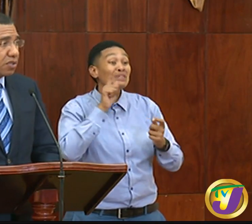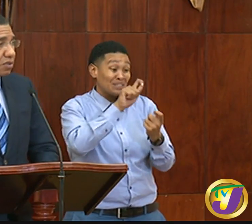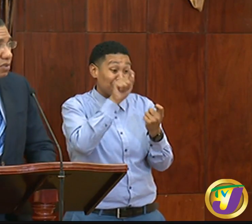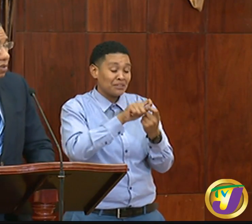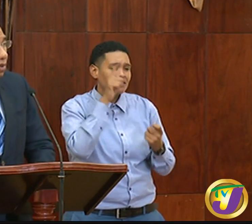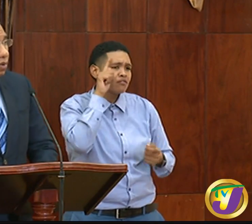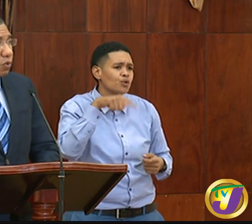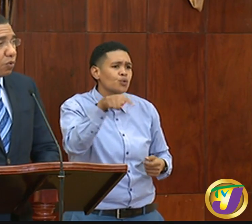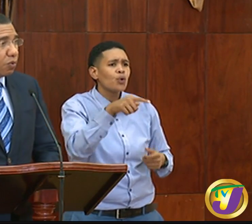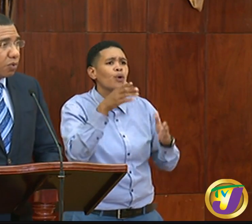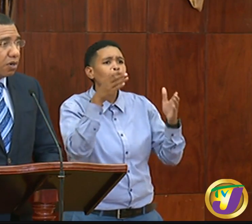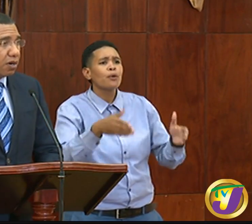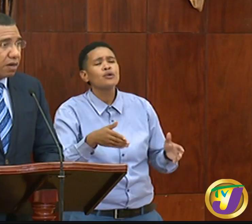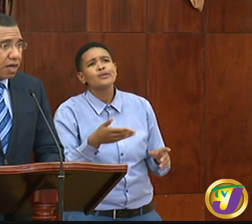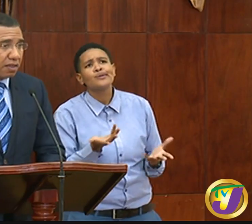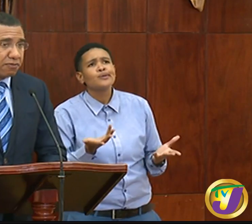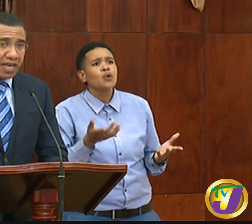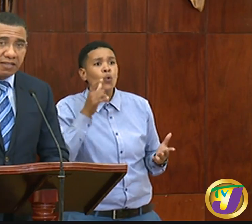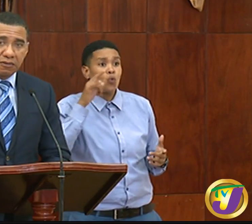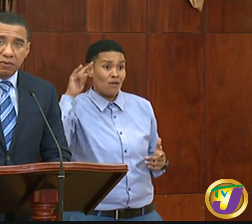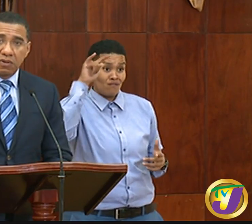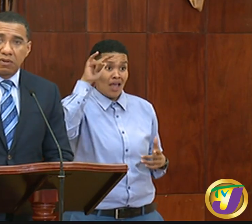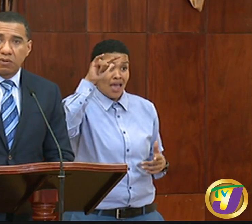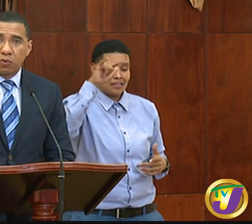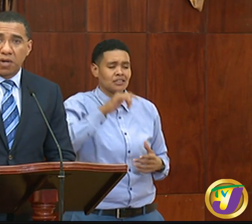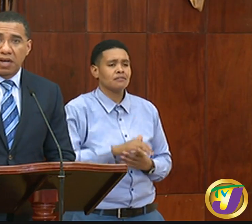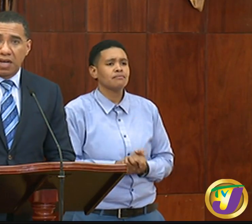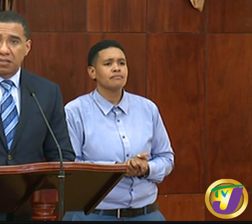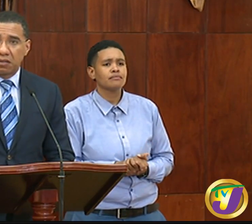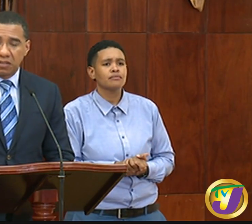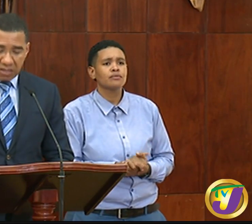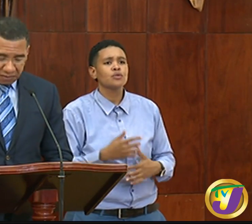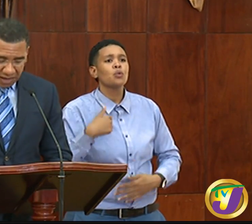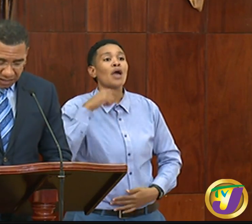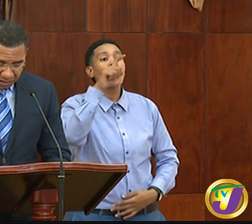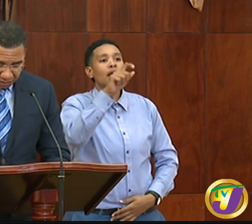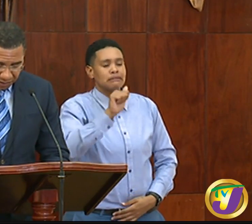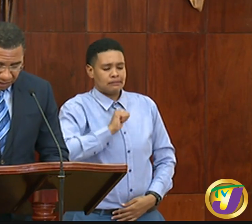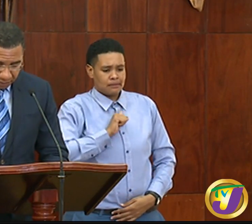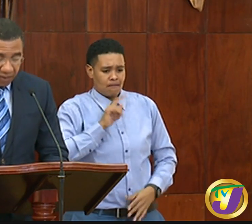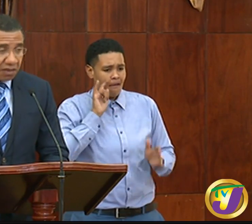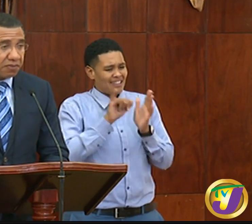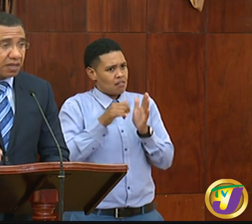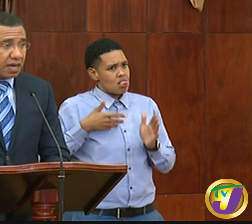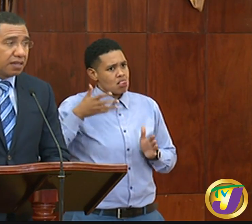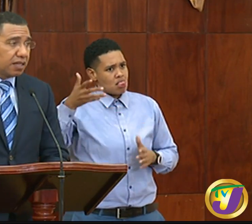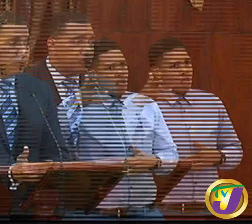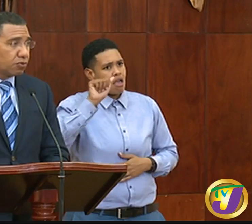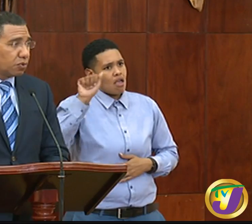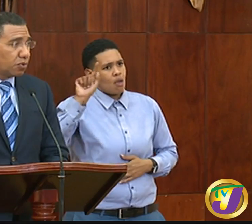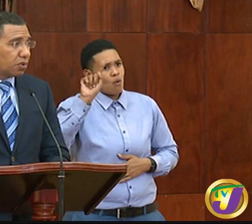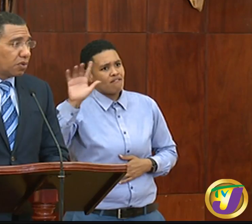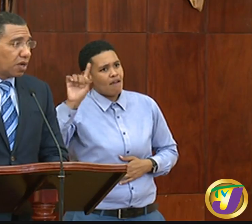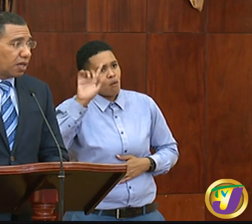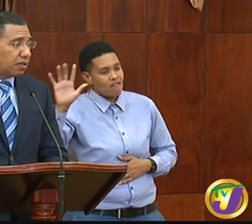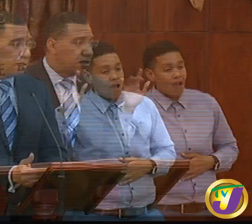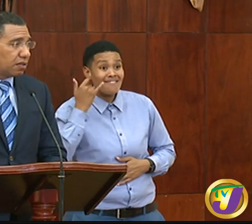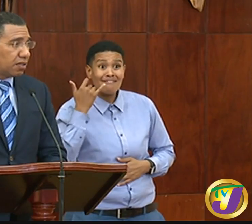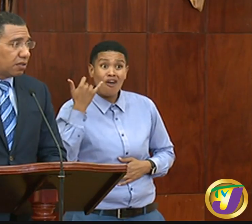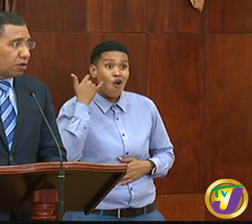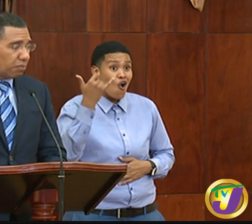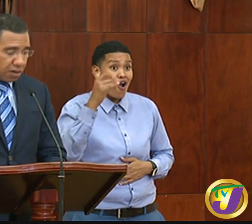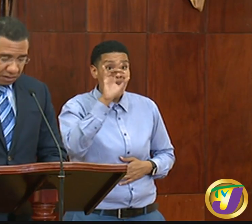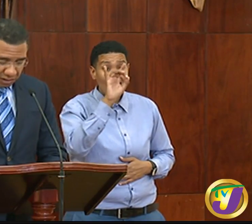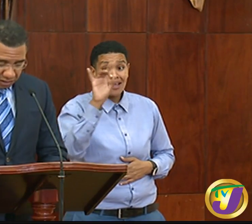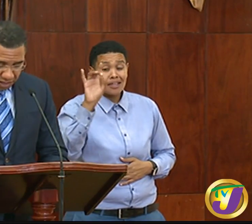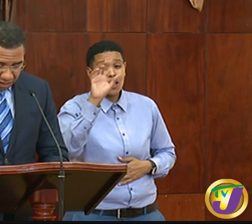those persons who were on the flight, who were asking to self-identify, if they can't get through on